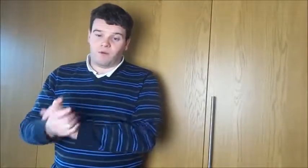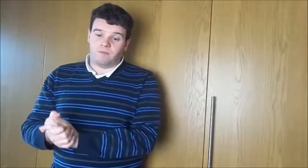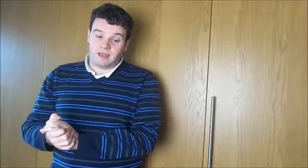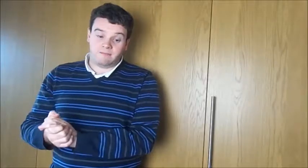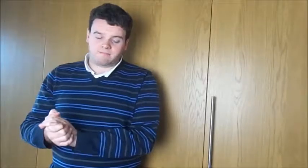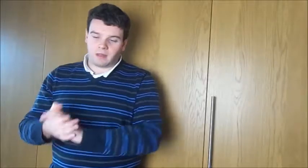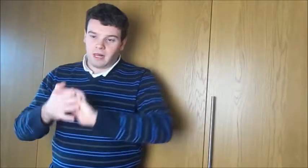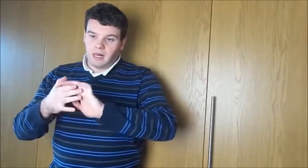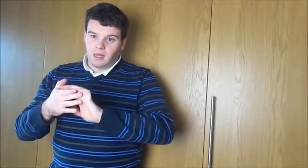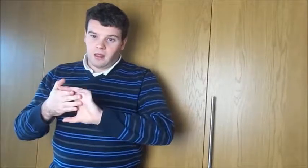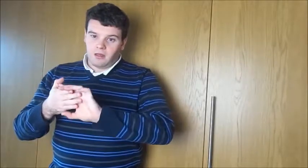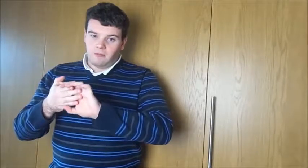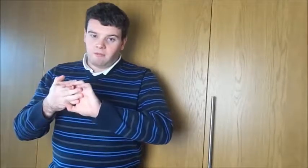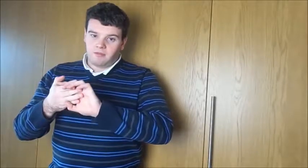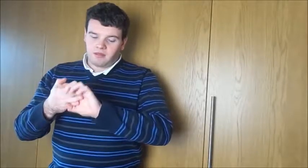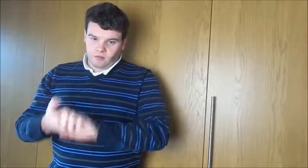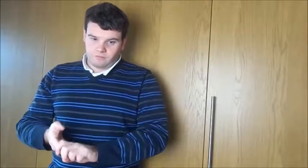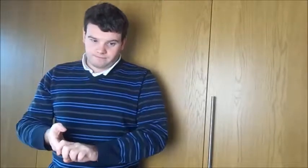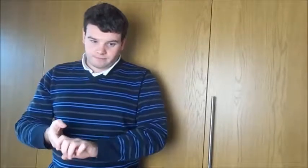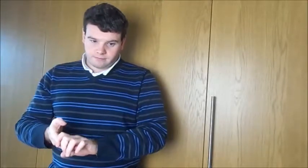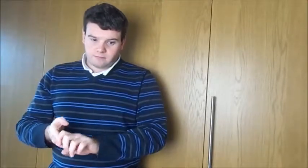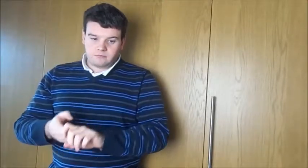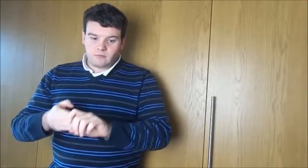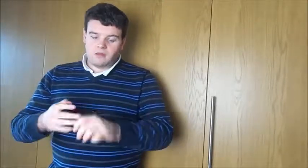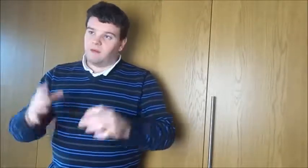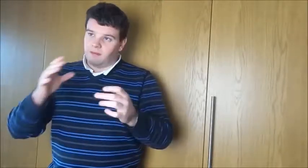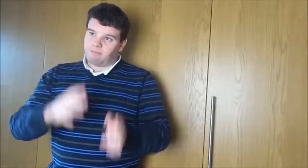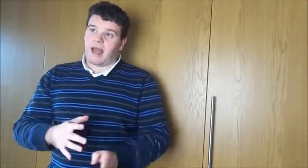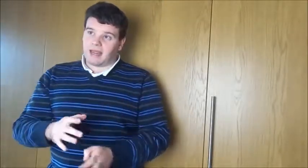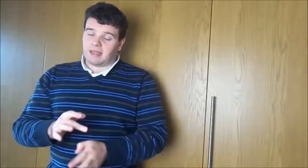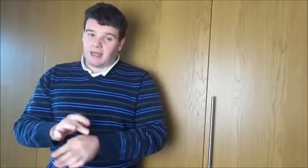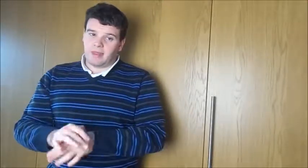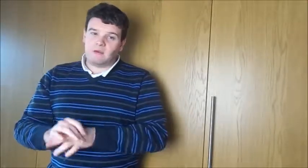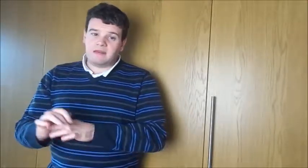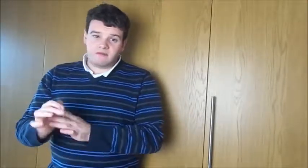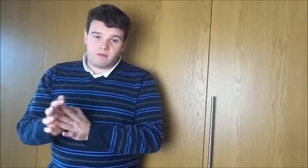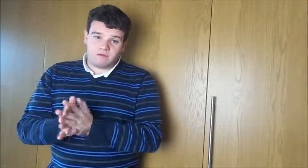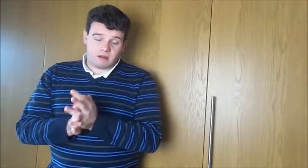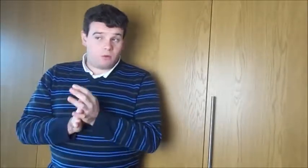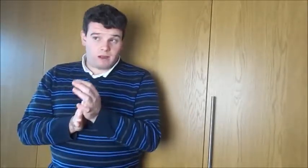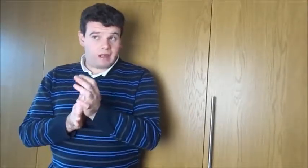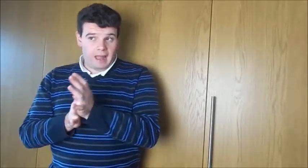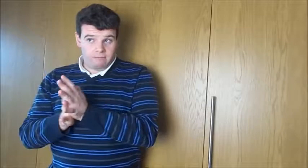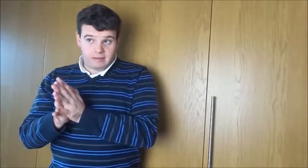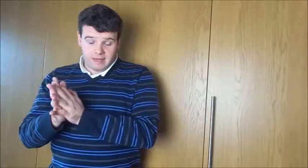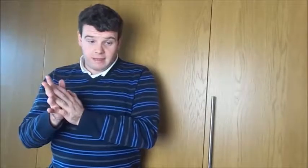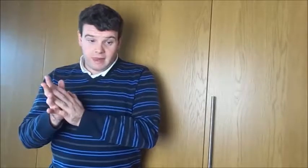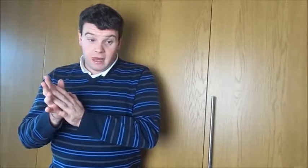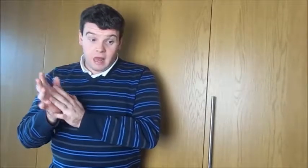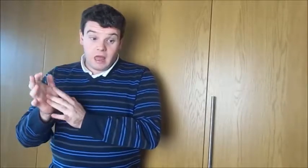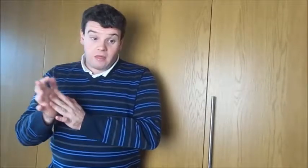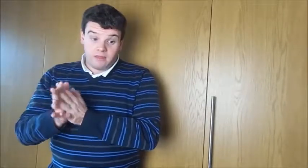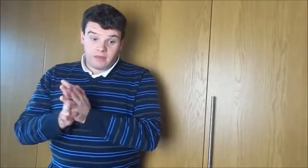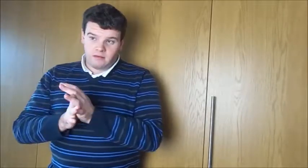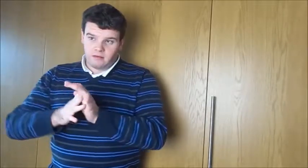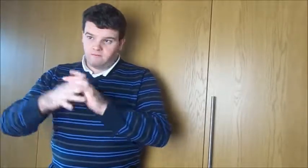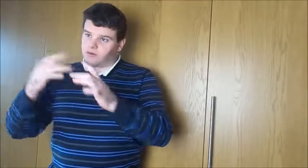ropey. So they went back, and they were living over there quite happily. Then